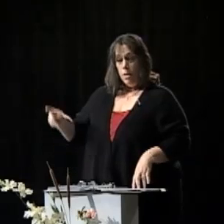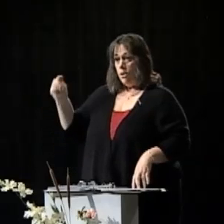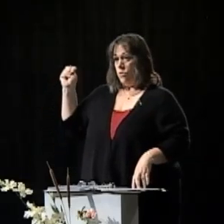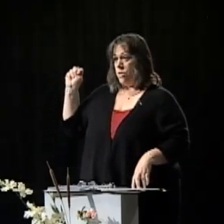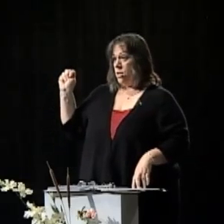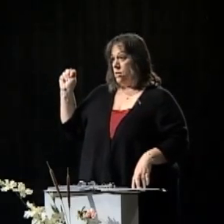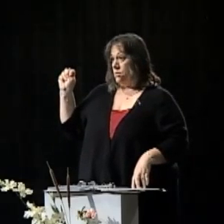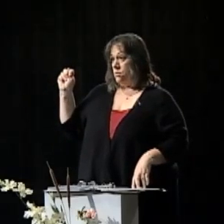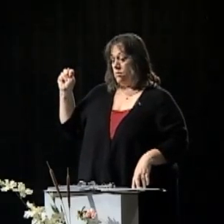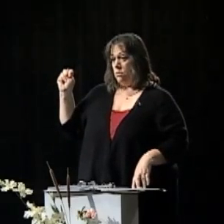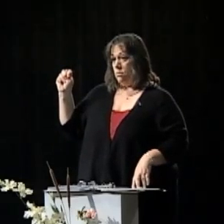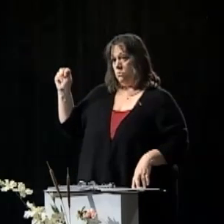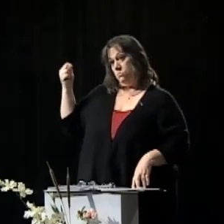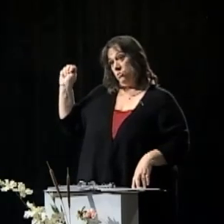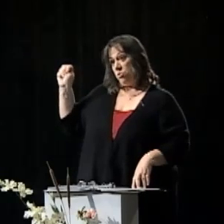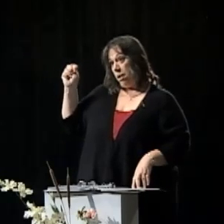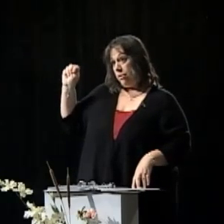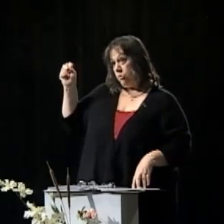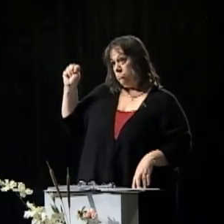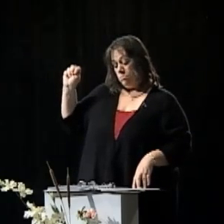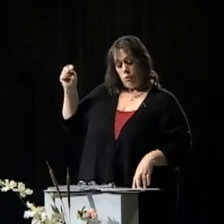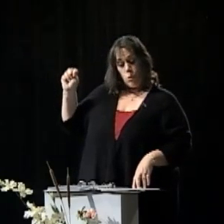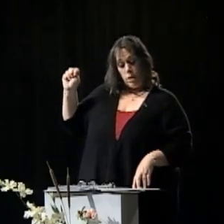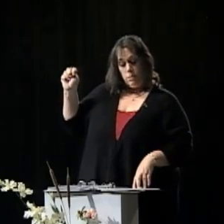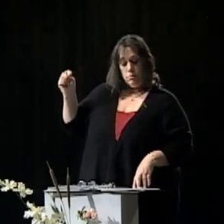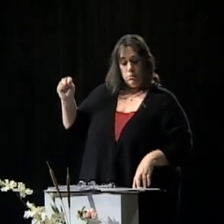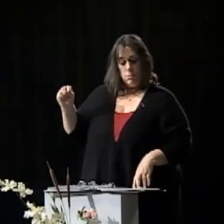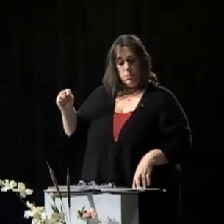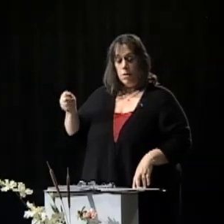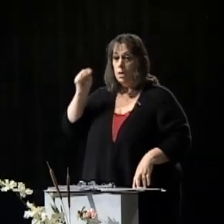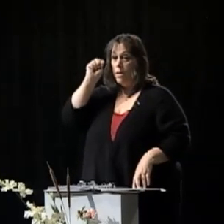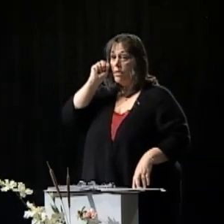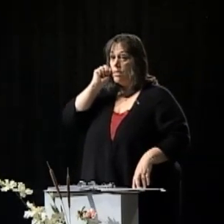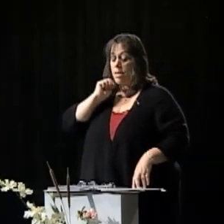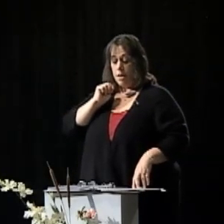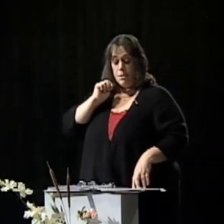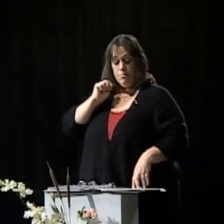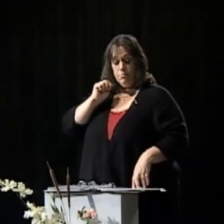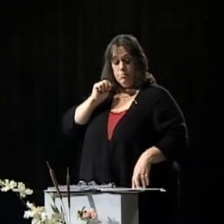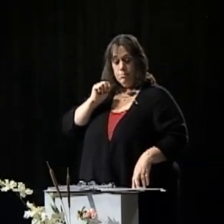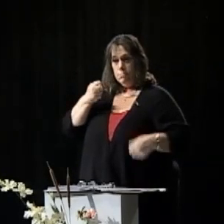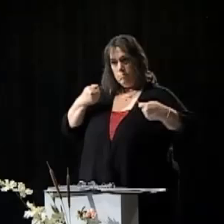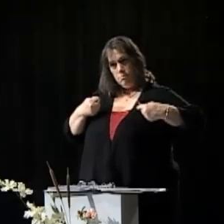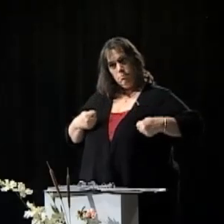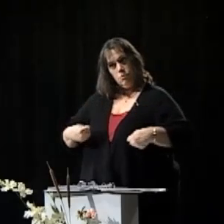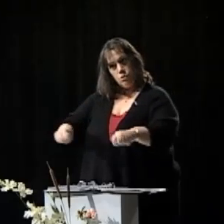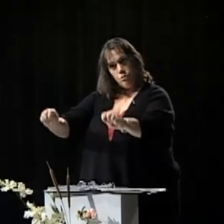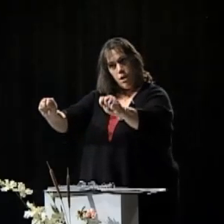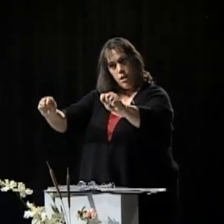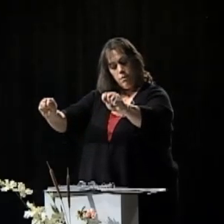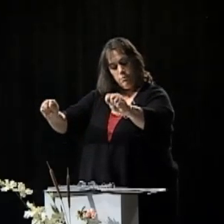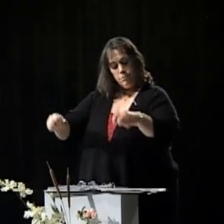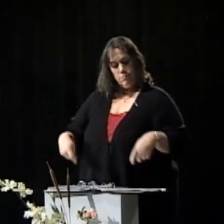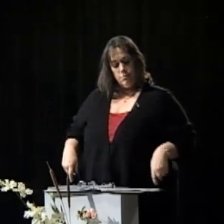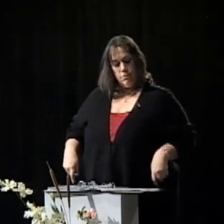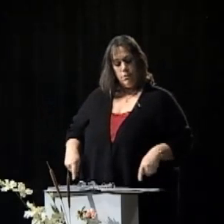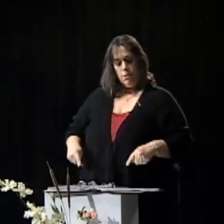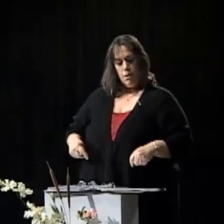Your T is the bathroom, toilet, tan, try,